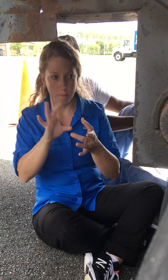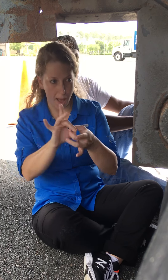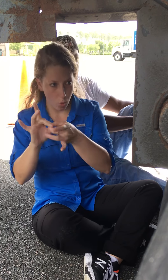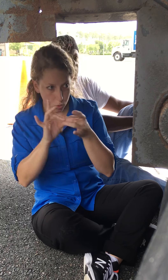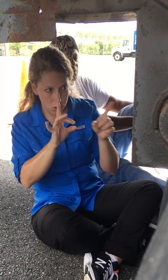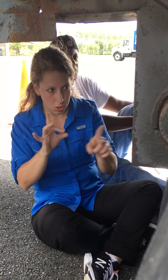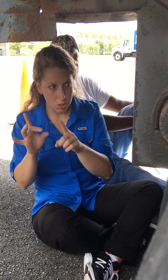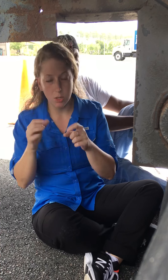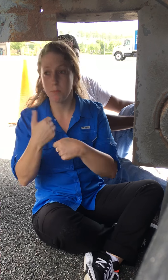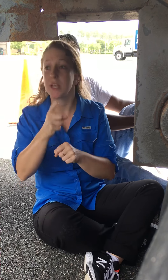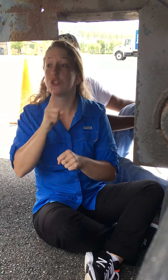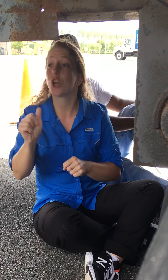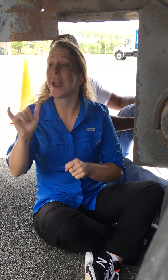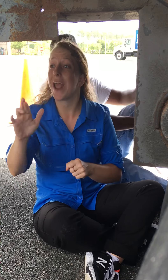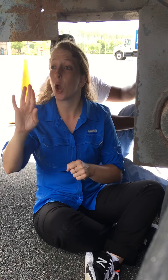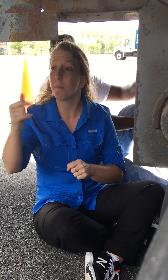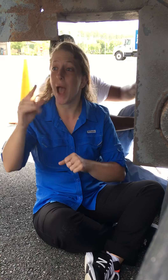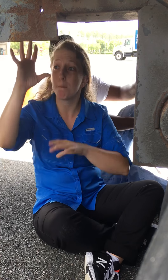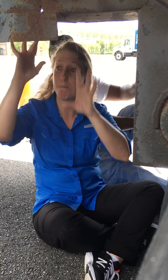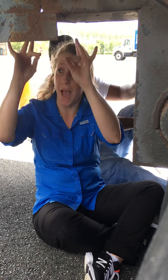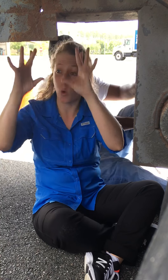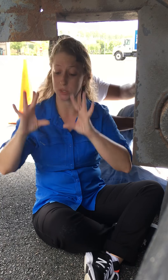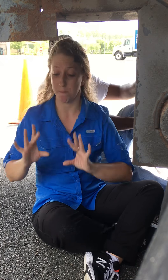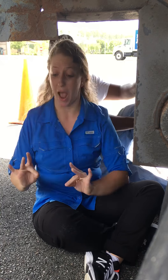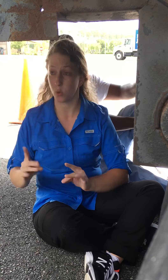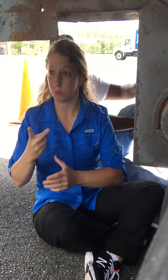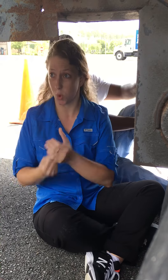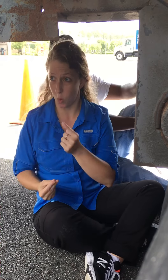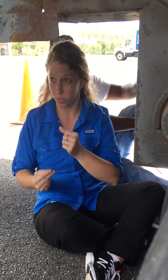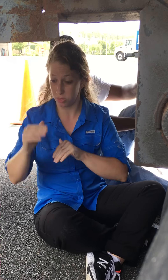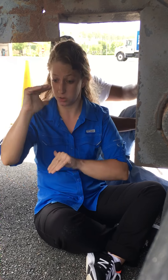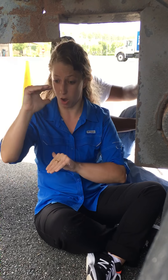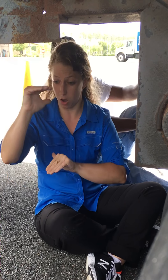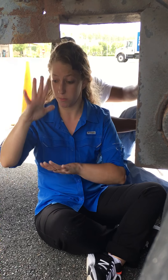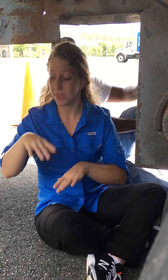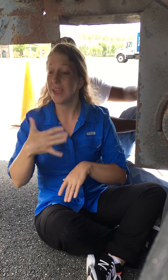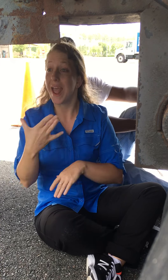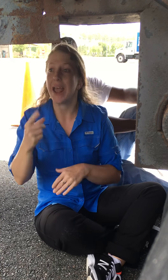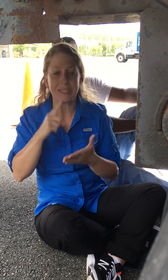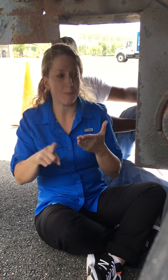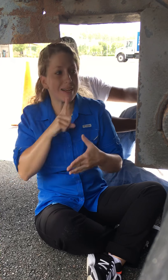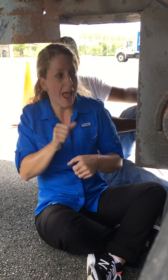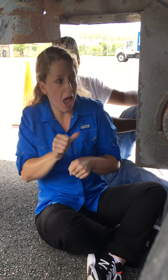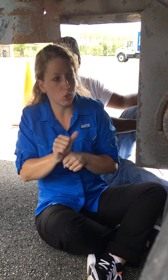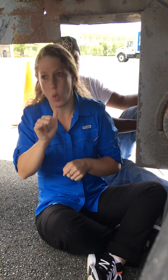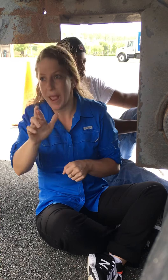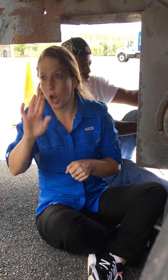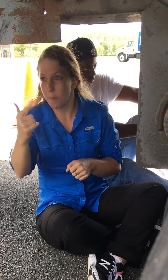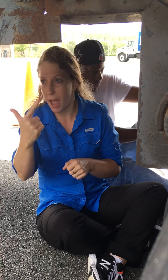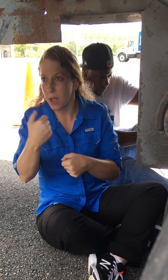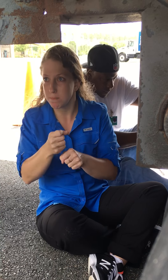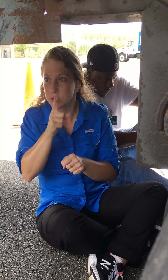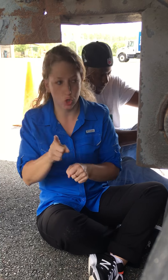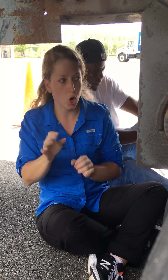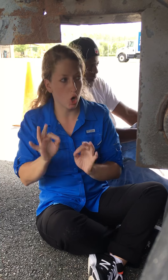bottom and top, and then inspecting your actual airbag, making sure. Torque box again, right? Correct. And the arm. Yep. And then